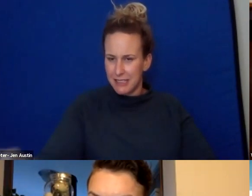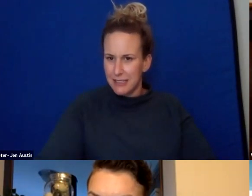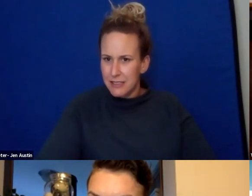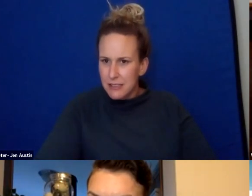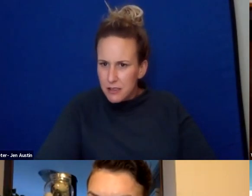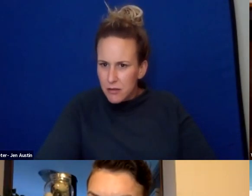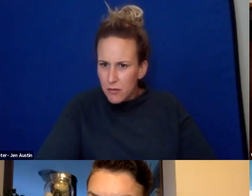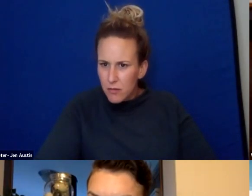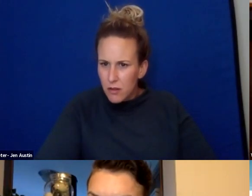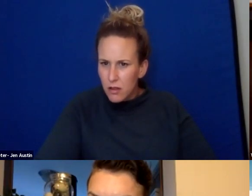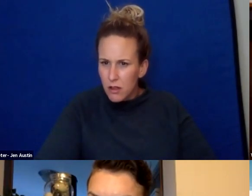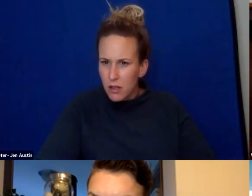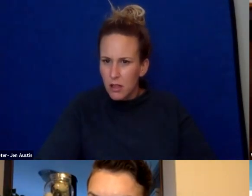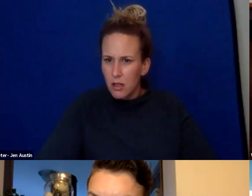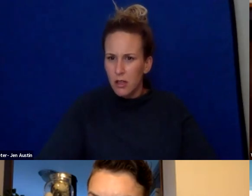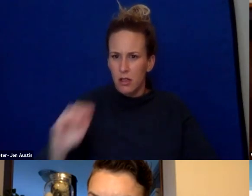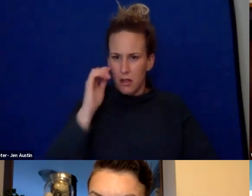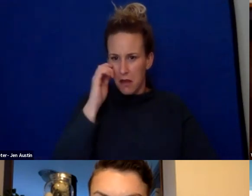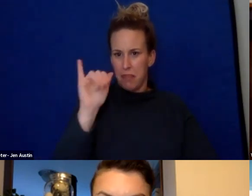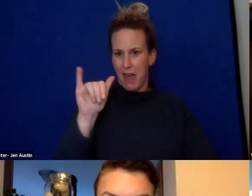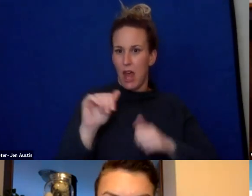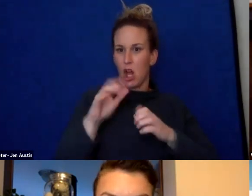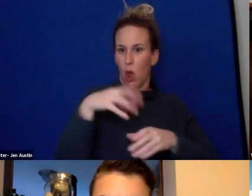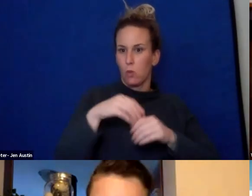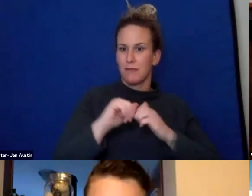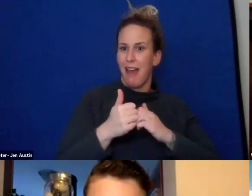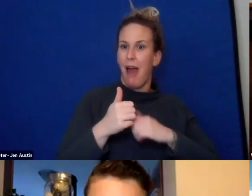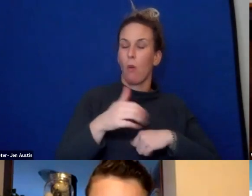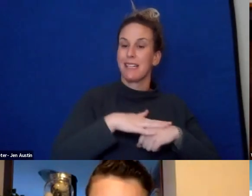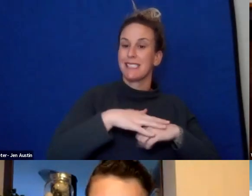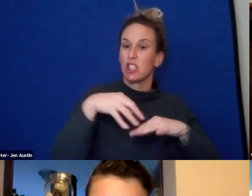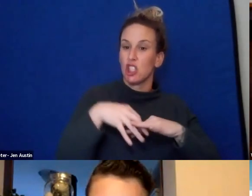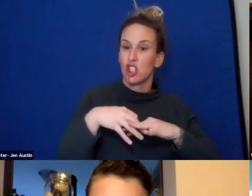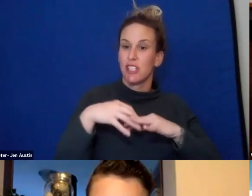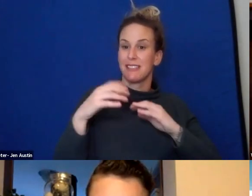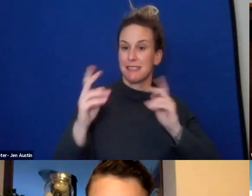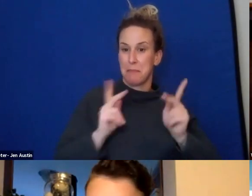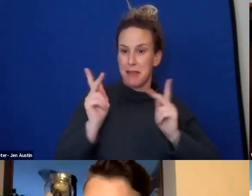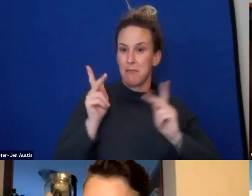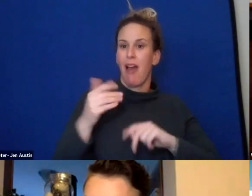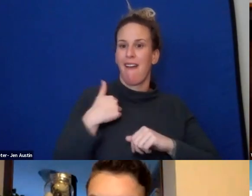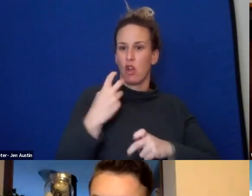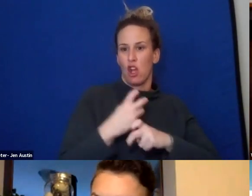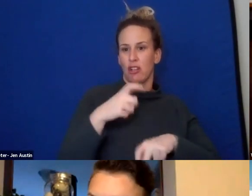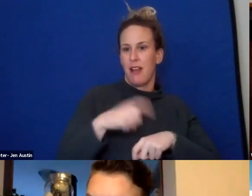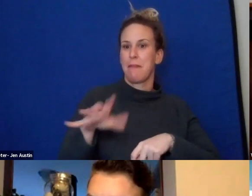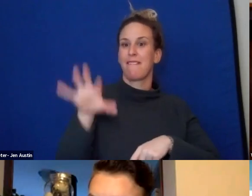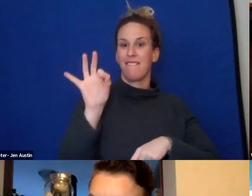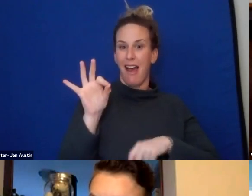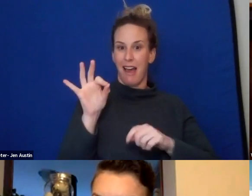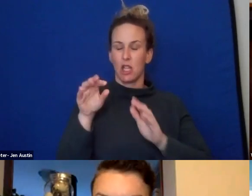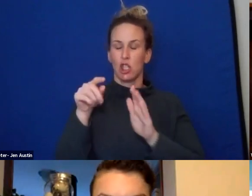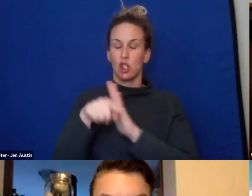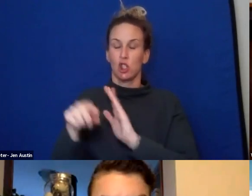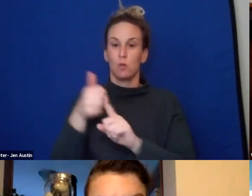asian people have difficulty finding suicide side prevention outlets not led by white people and